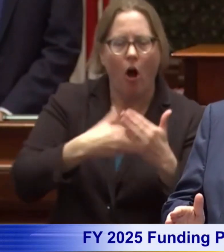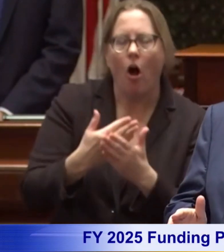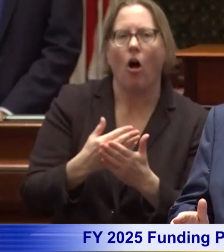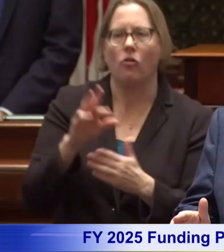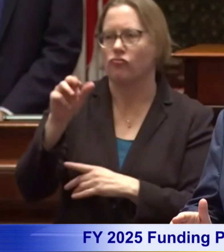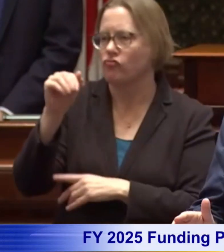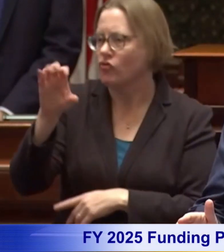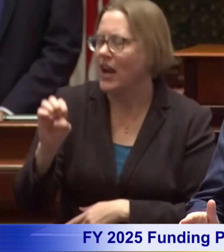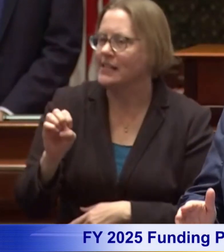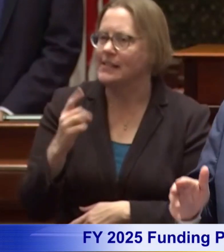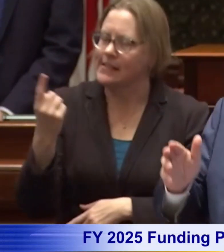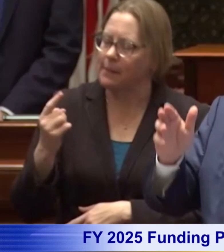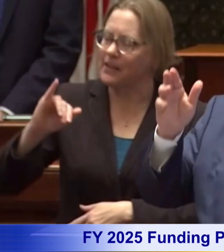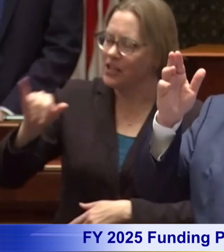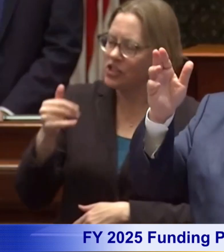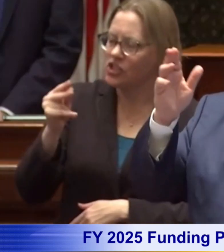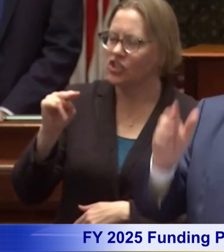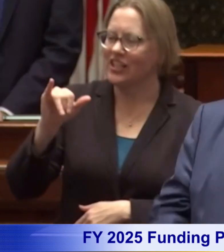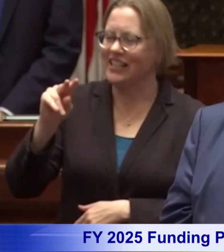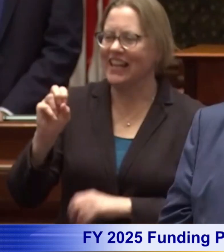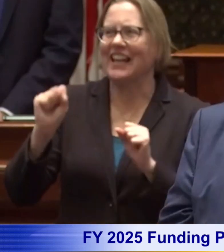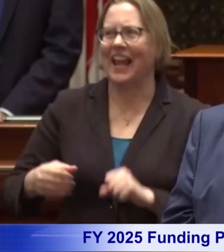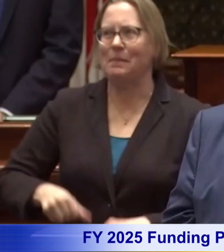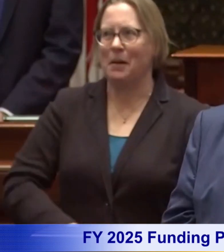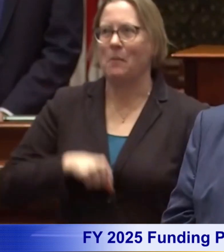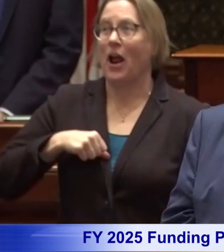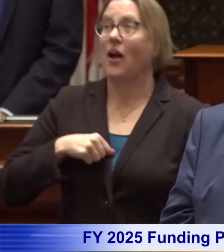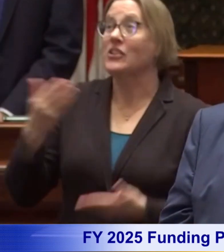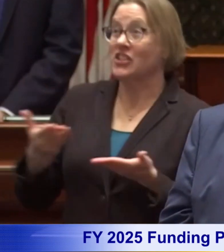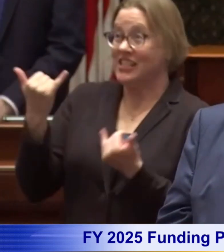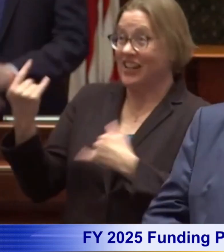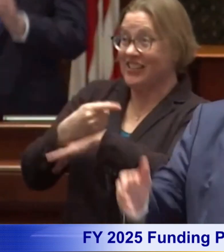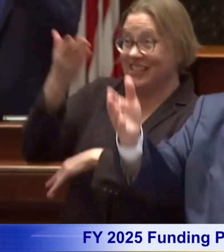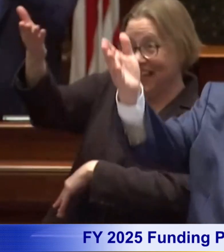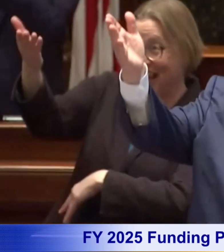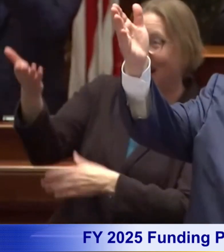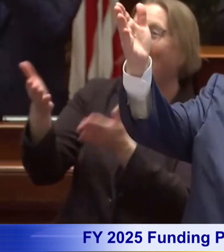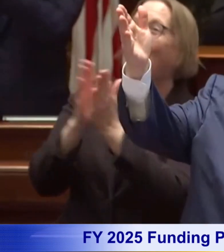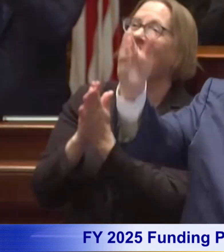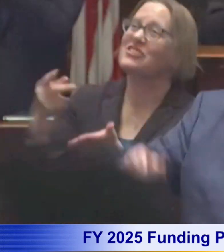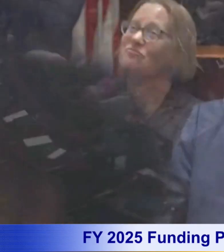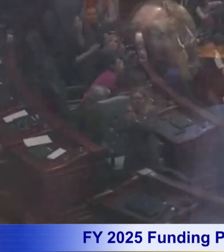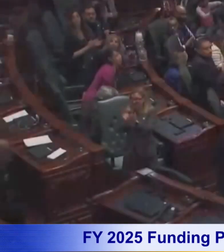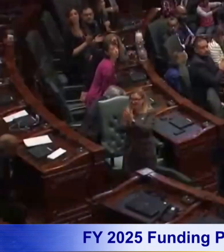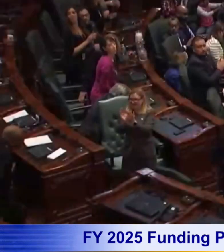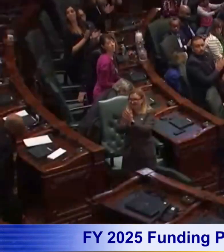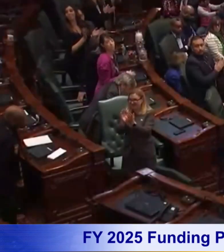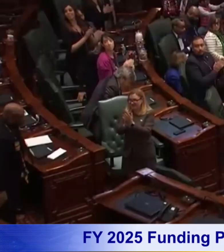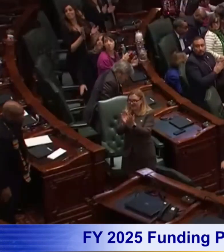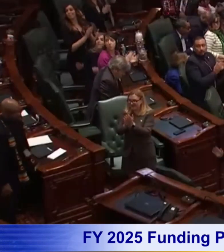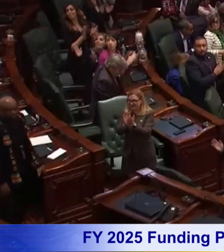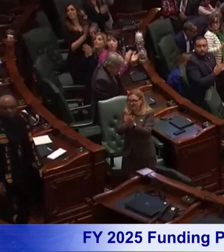in the field can be proud of. Janine is here today, and I would ask her to stand and be recognized.